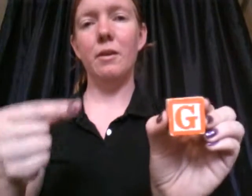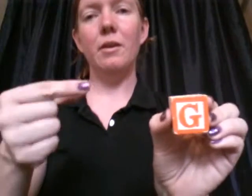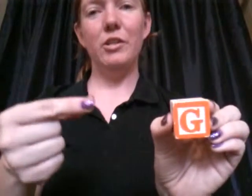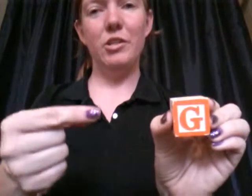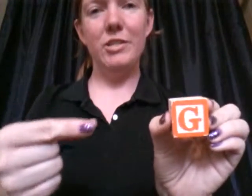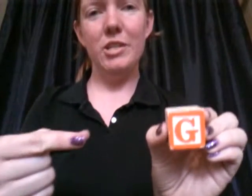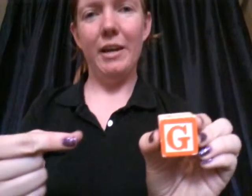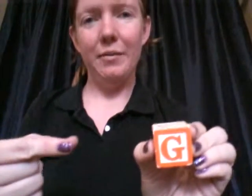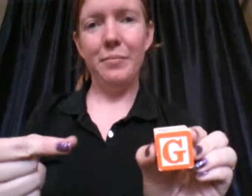G